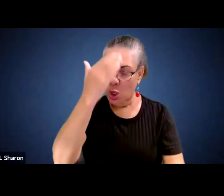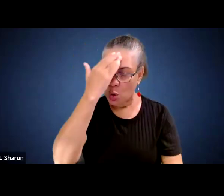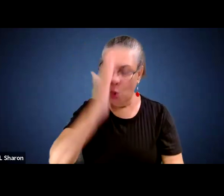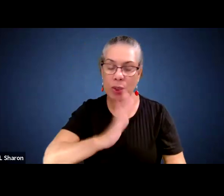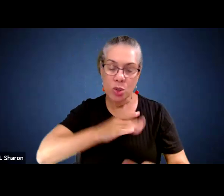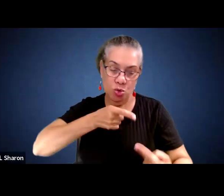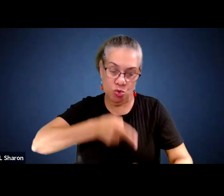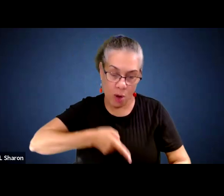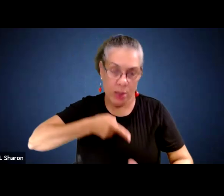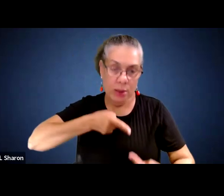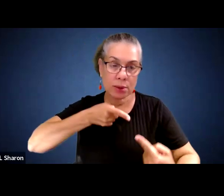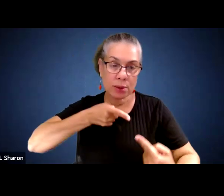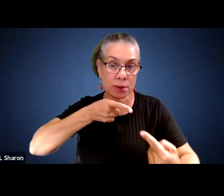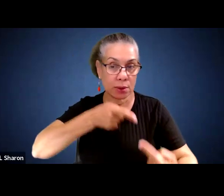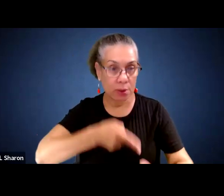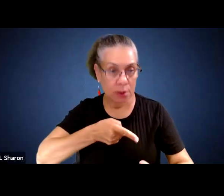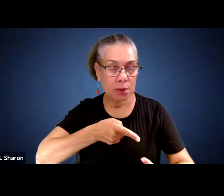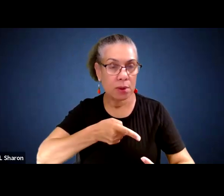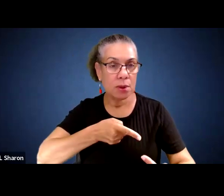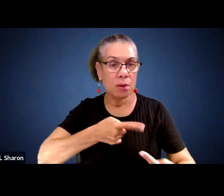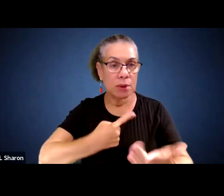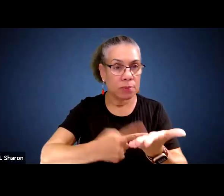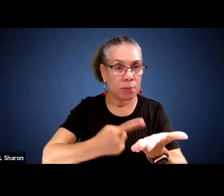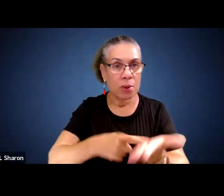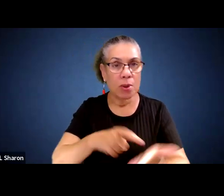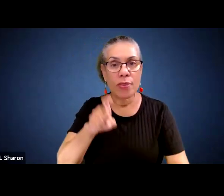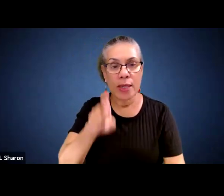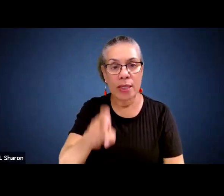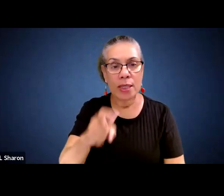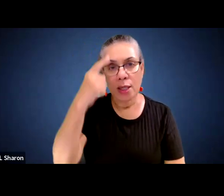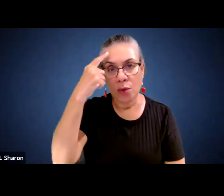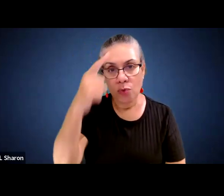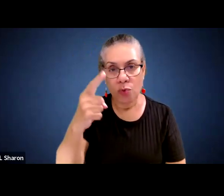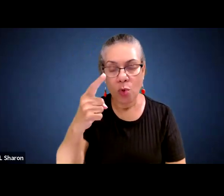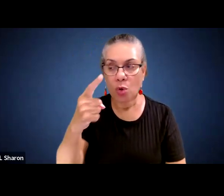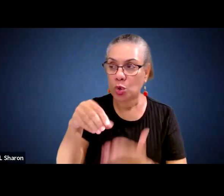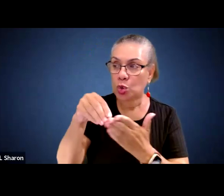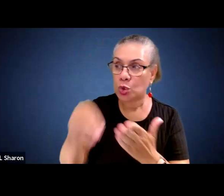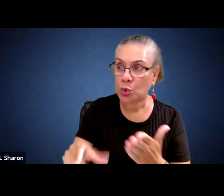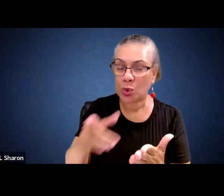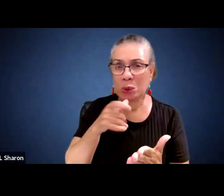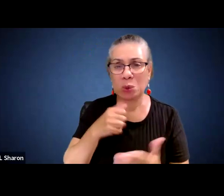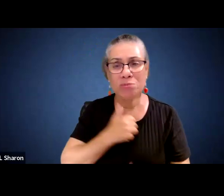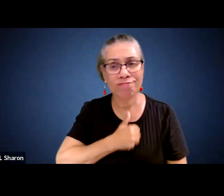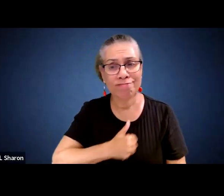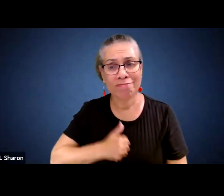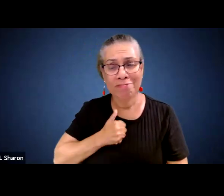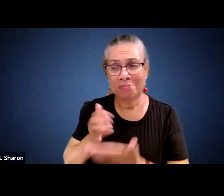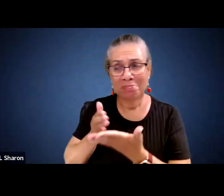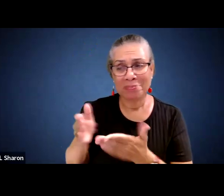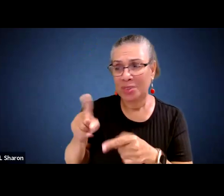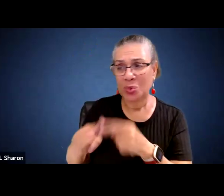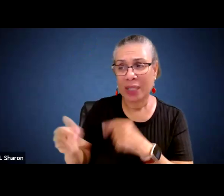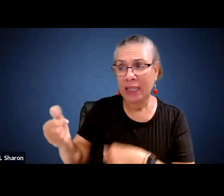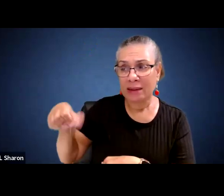had in terms of addressing the need for the number of students that you've had to turn away each year. I